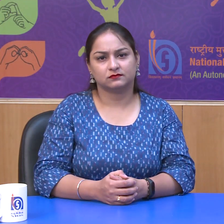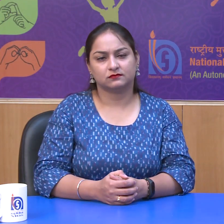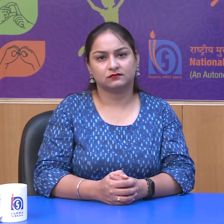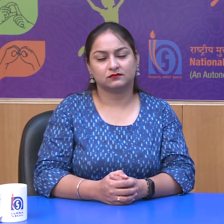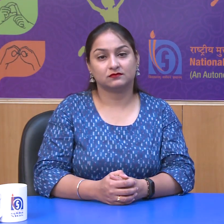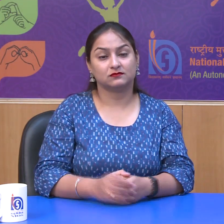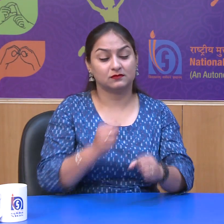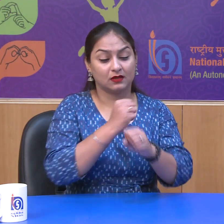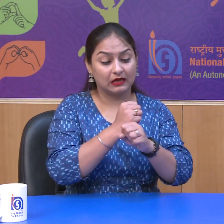Green Revolution?